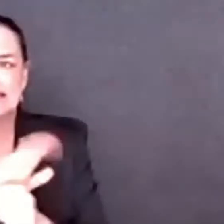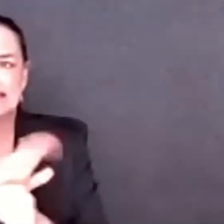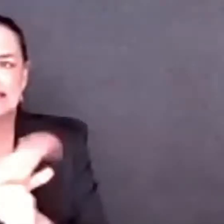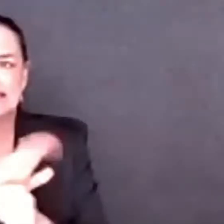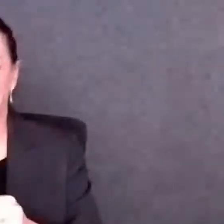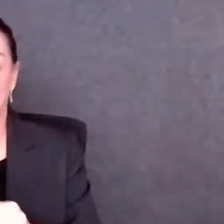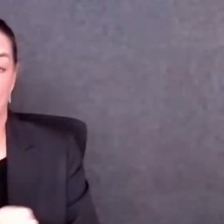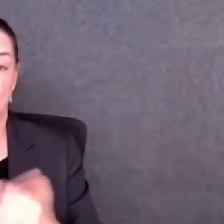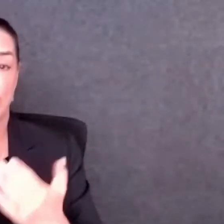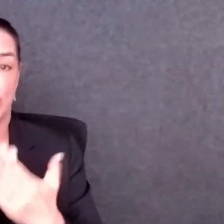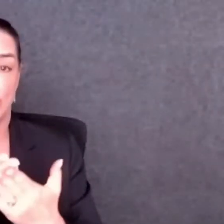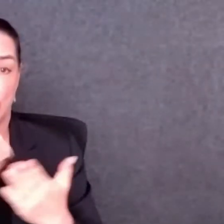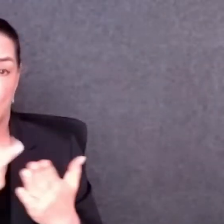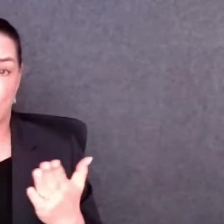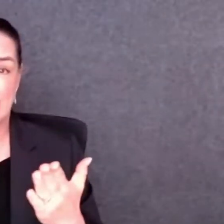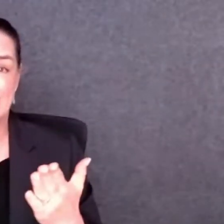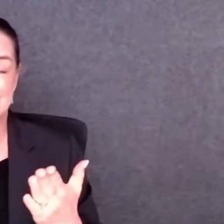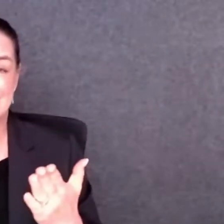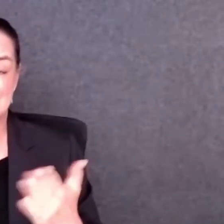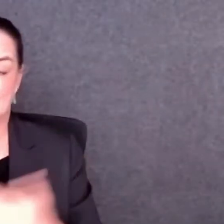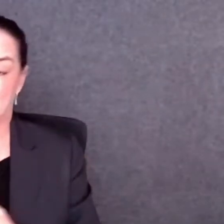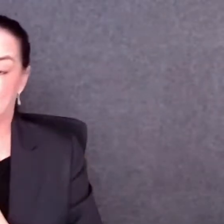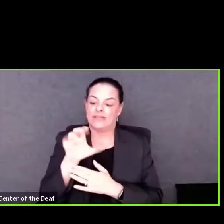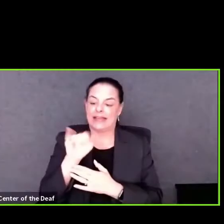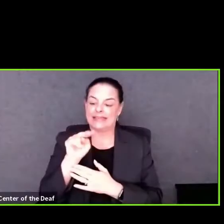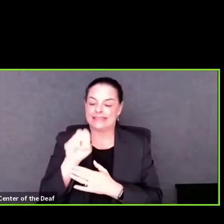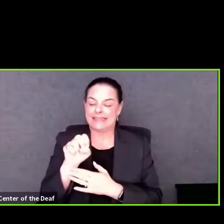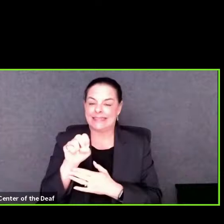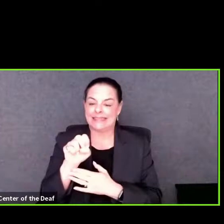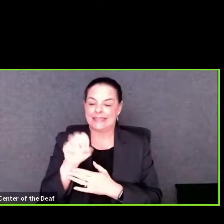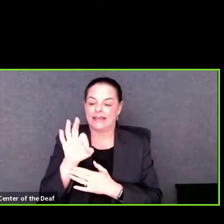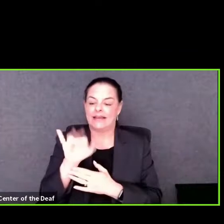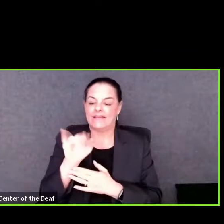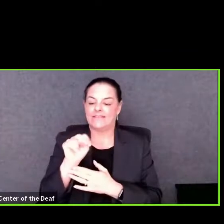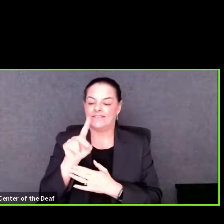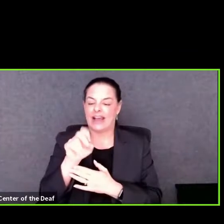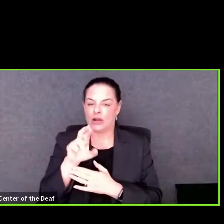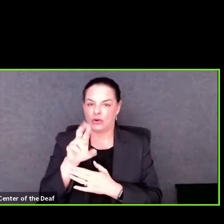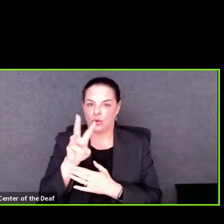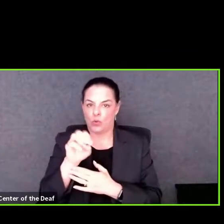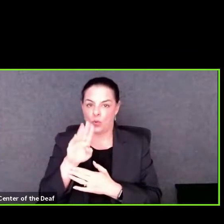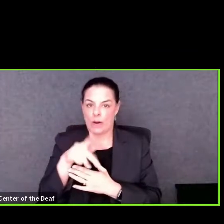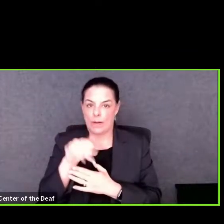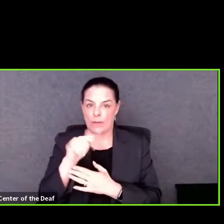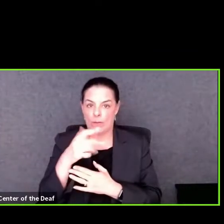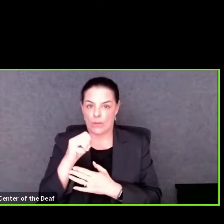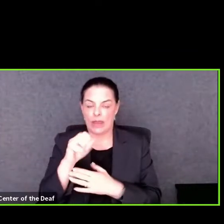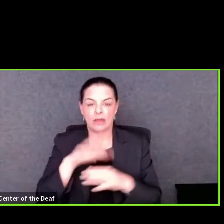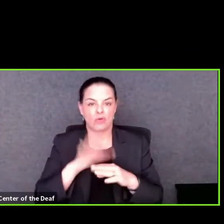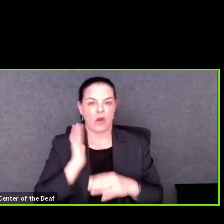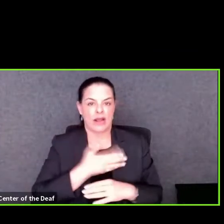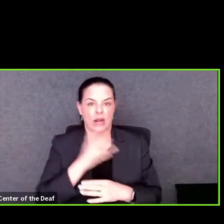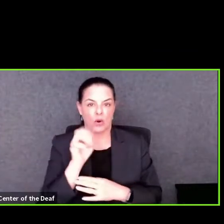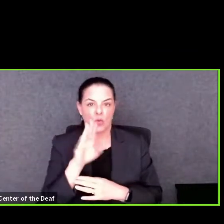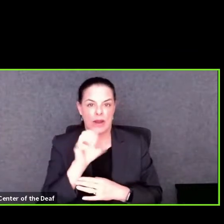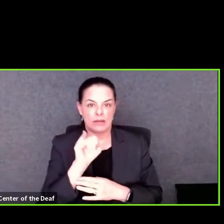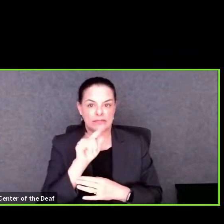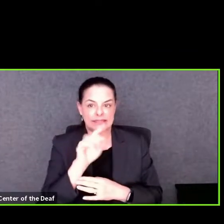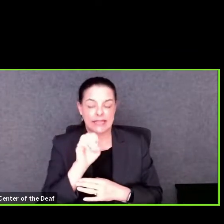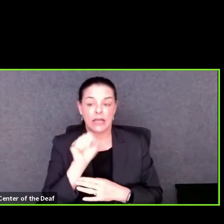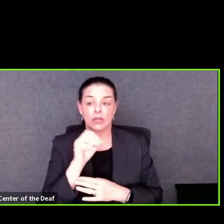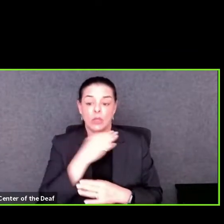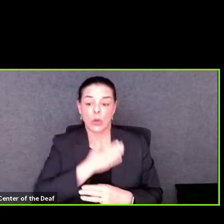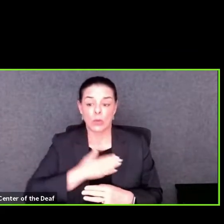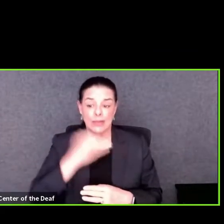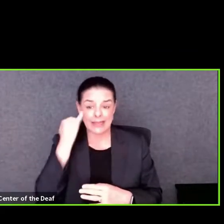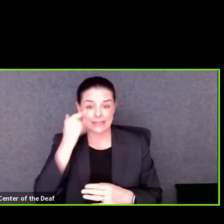great resource to do this is the Vaccine Finder webpage that we have linked on our website. So please, if you get